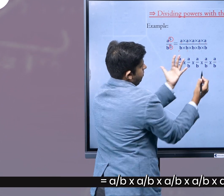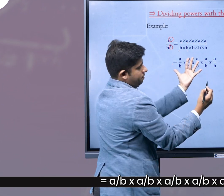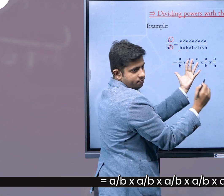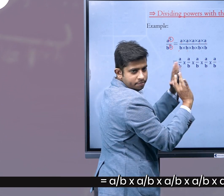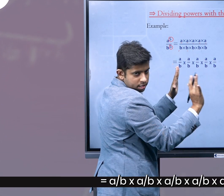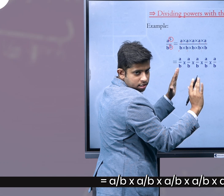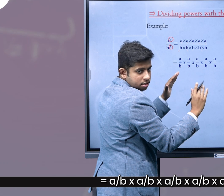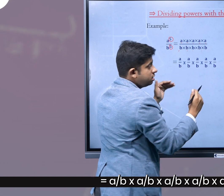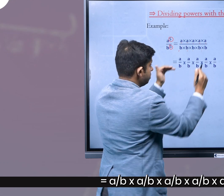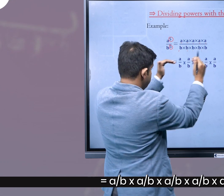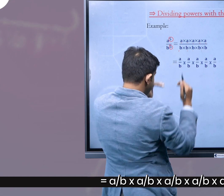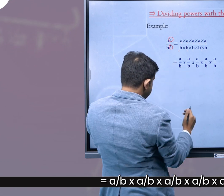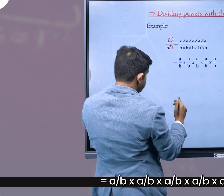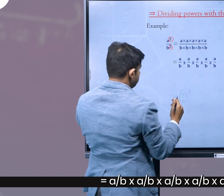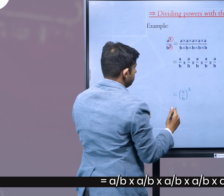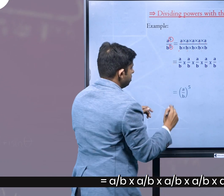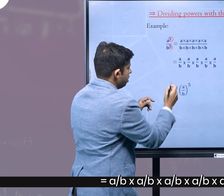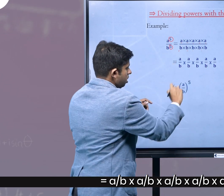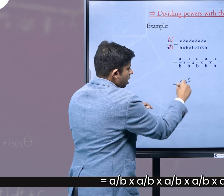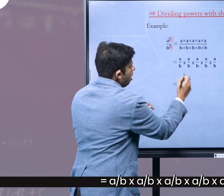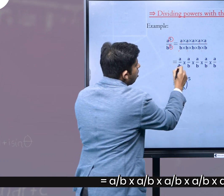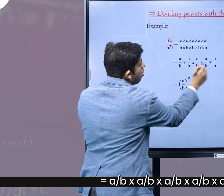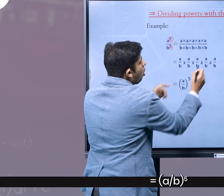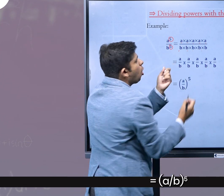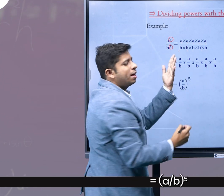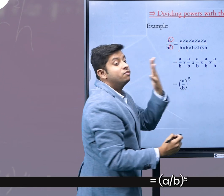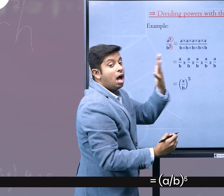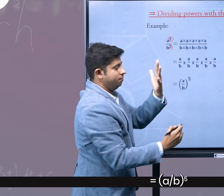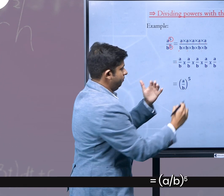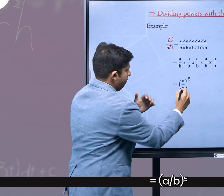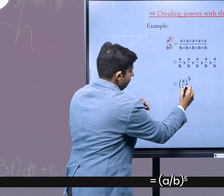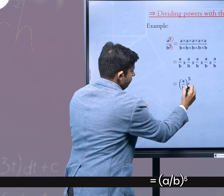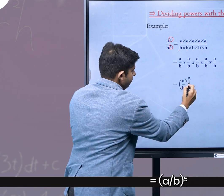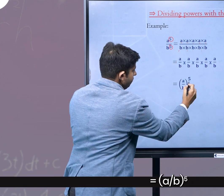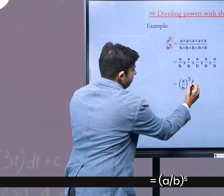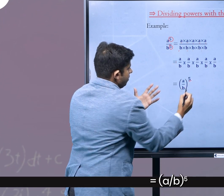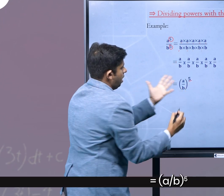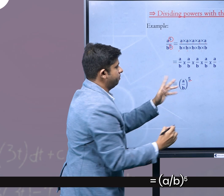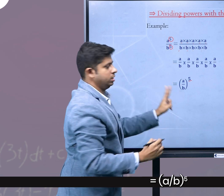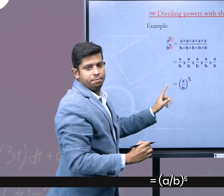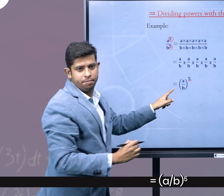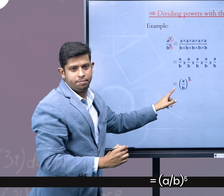a by b into a by b into a by b into a by b, which is equal to a by b whole to the power of 5.